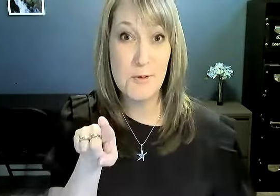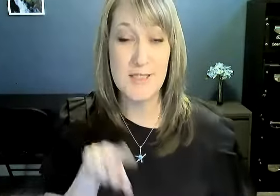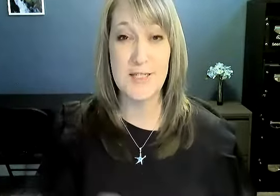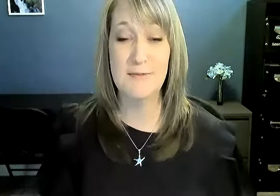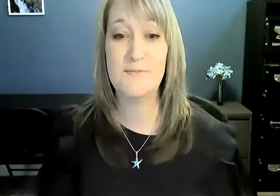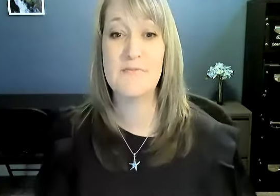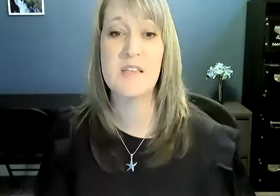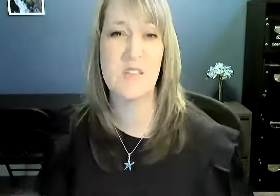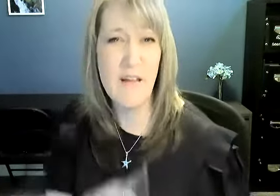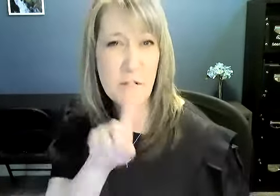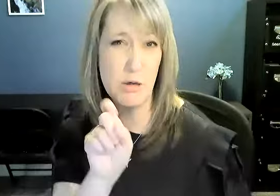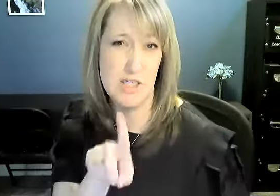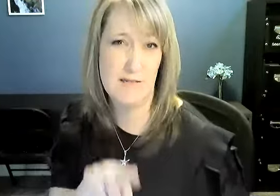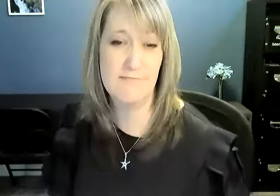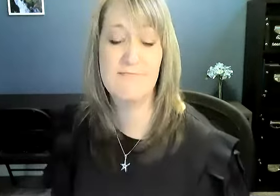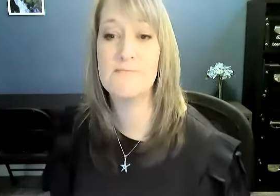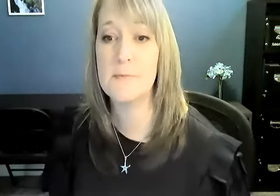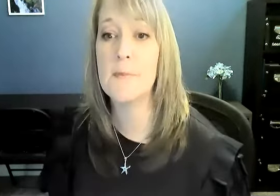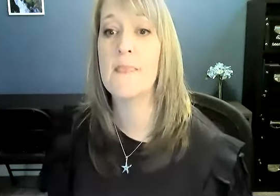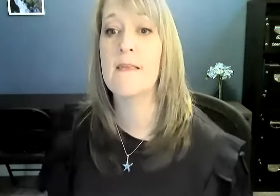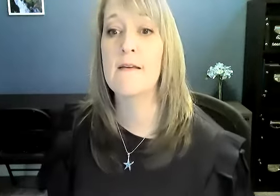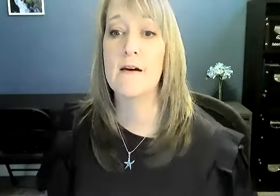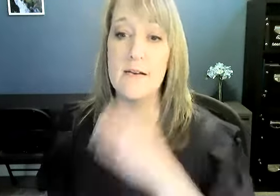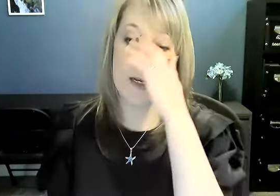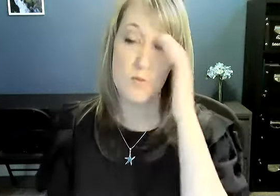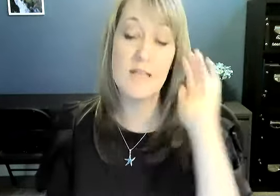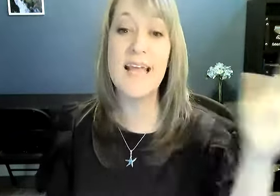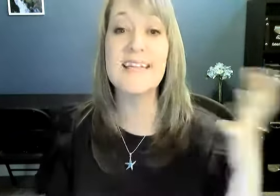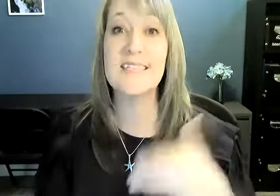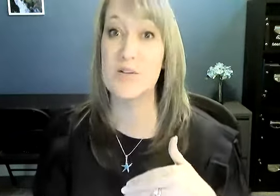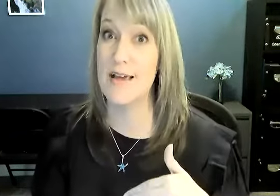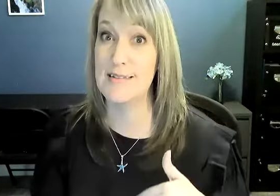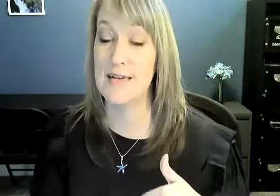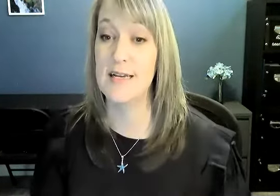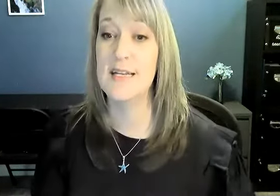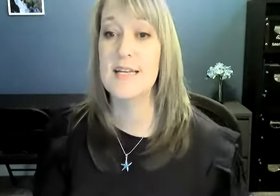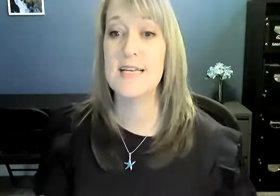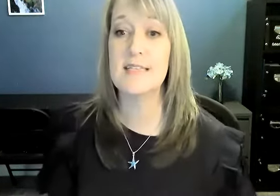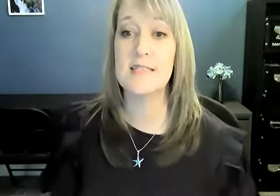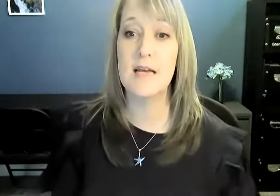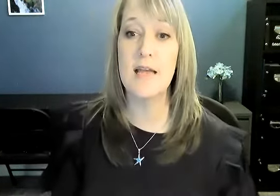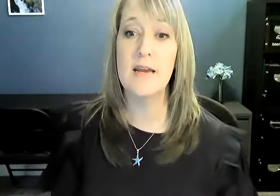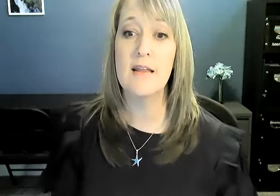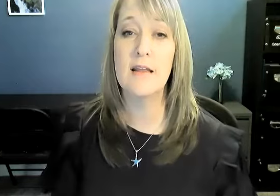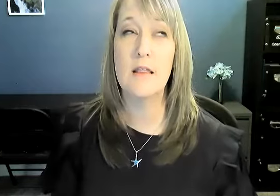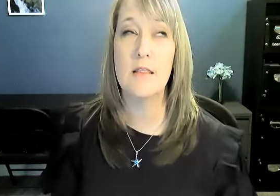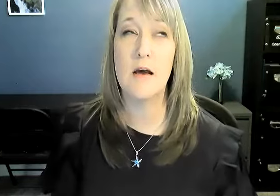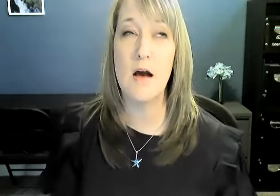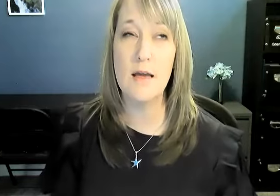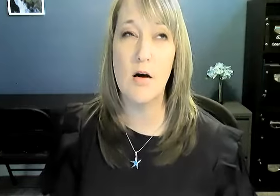question. So I have a question. All right, related to that sign is the sign that I call